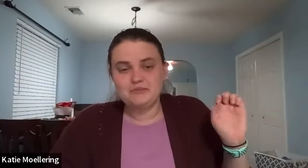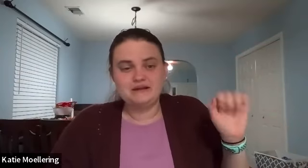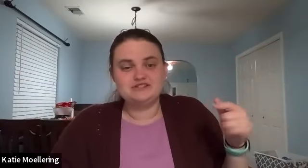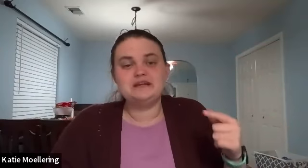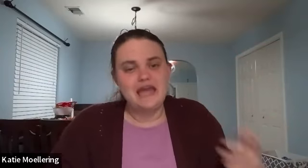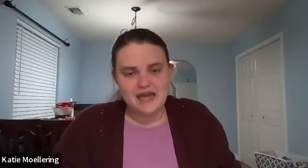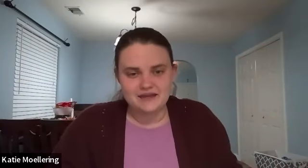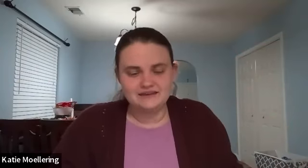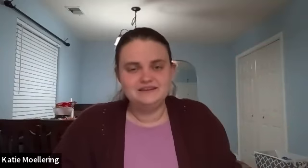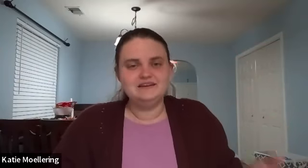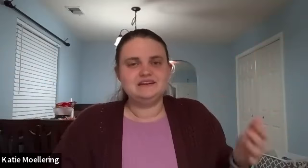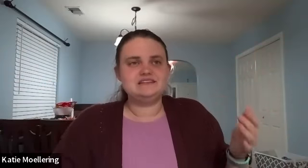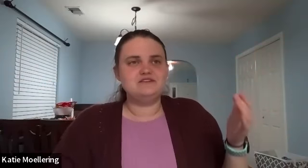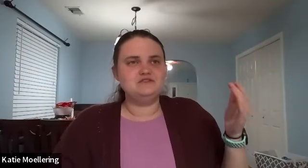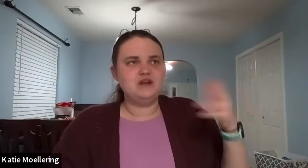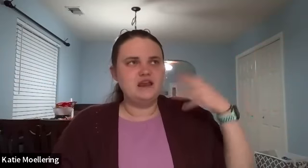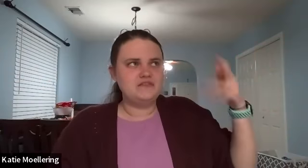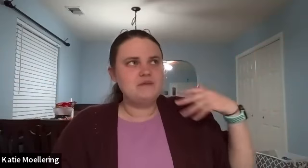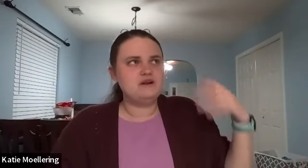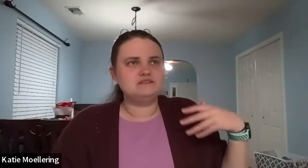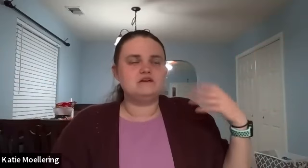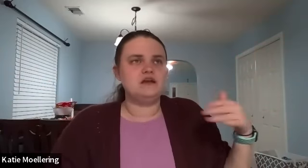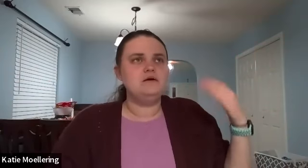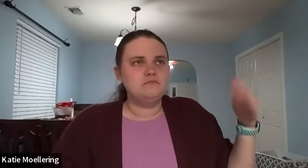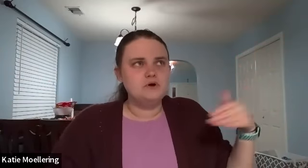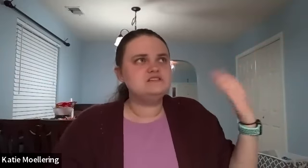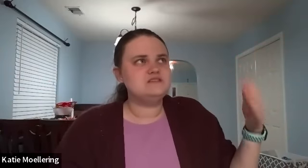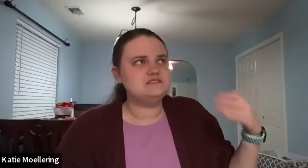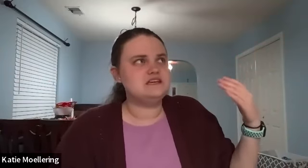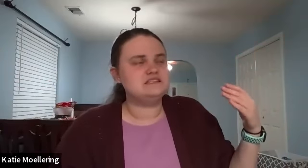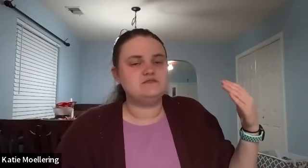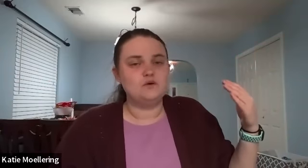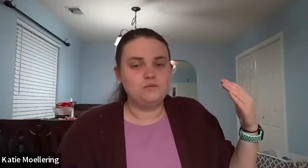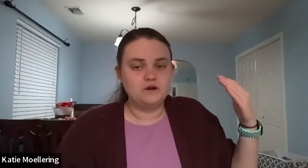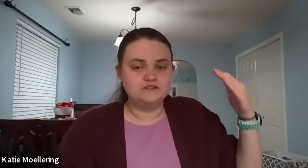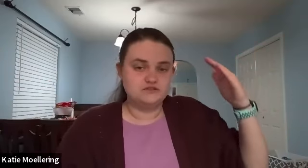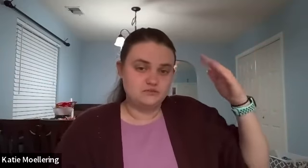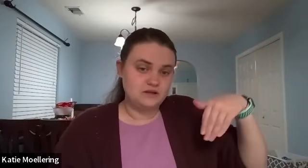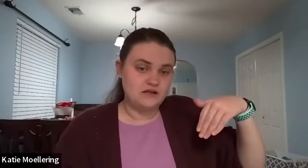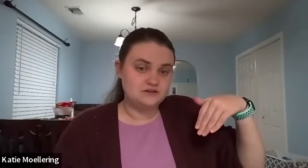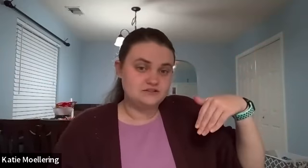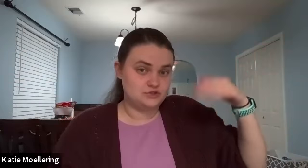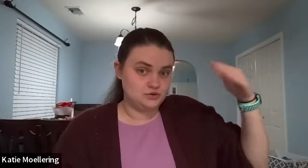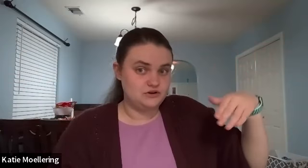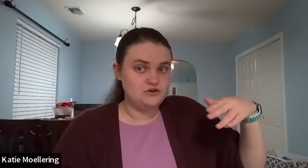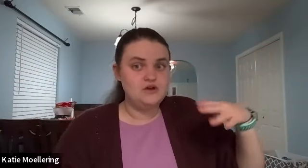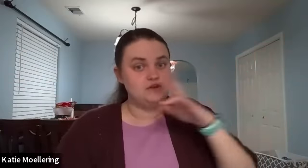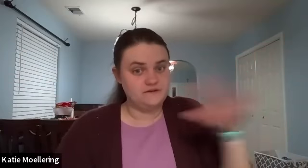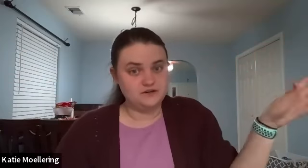I was learning egg, because I kind of, at that point, I was like, okay, most of these things, if their words are 3 letters or shorter, they're